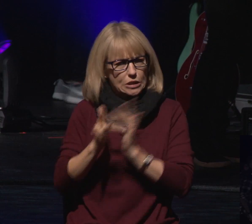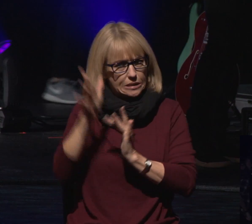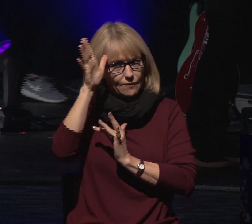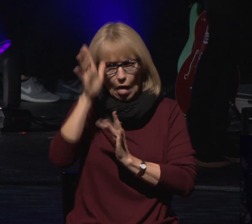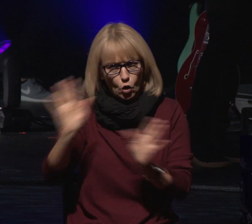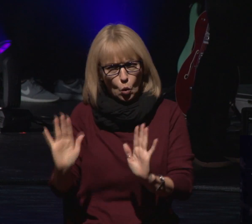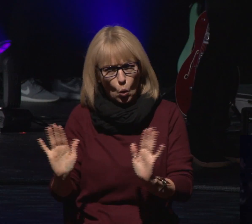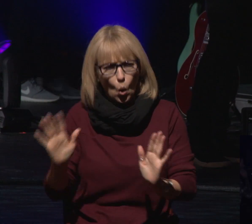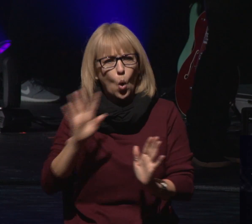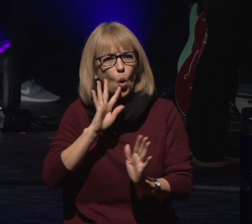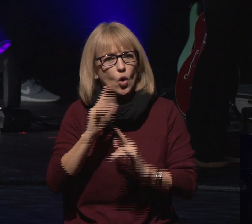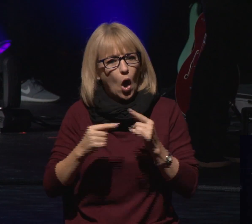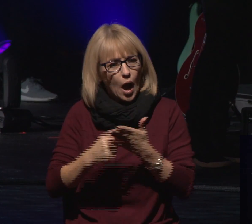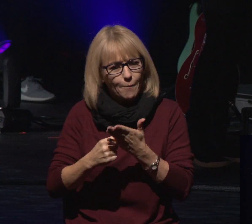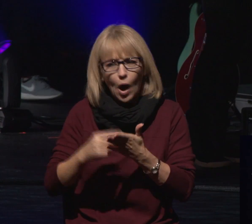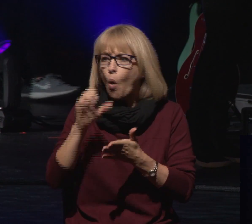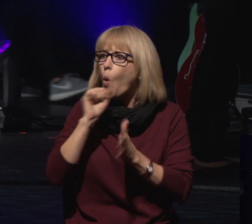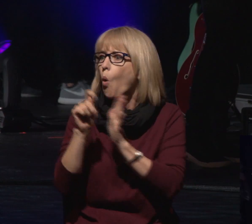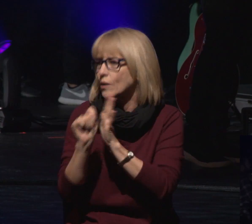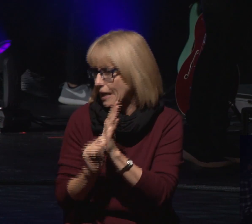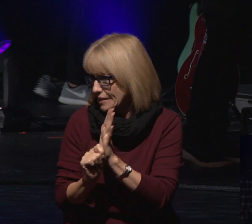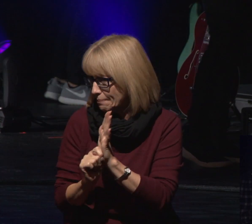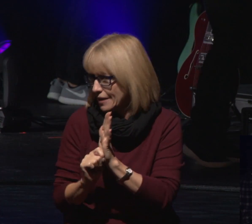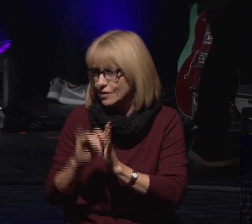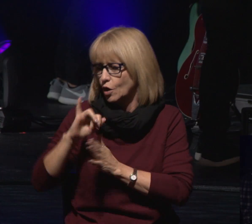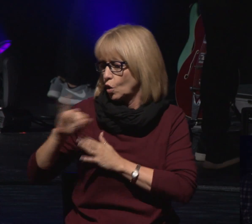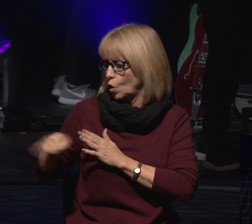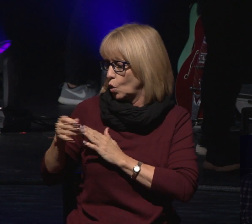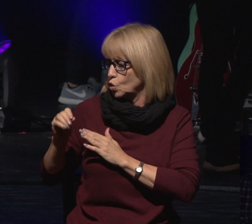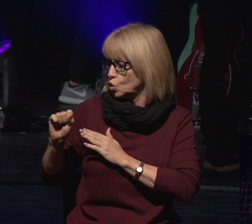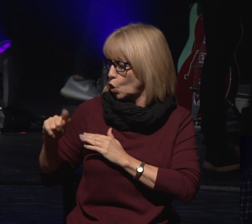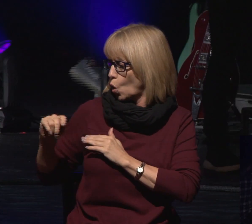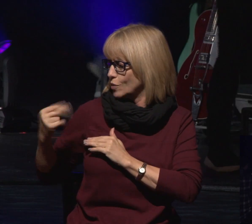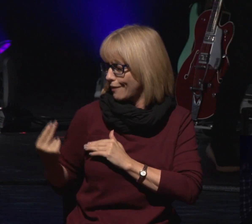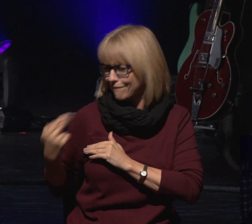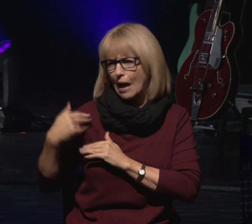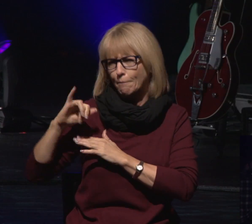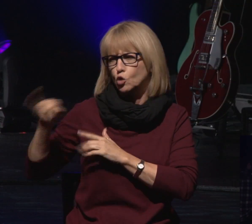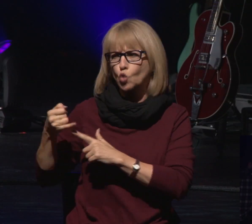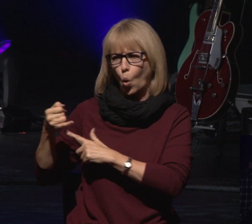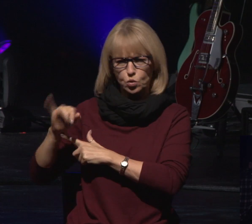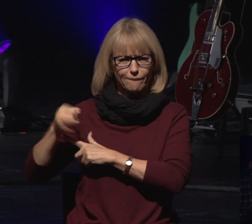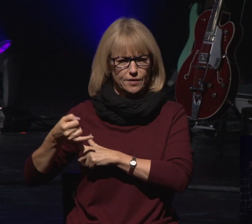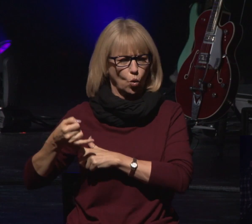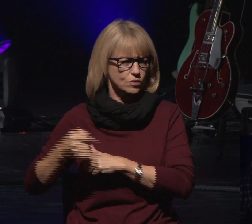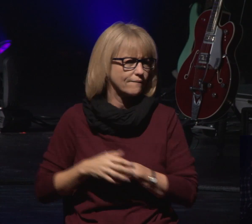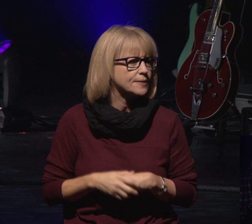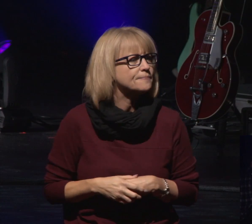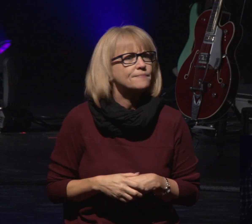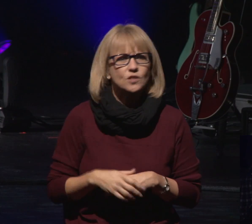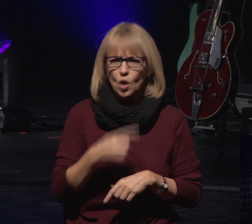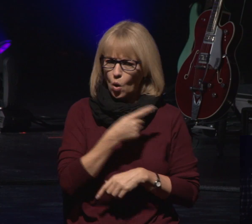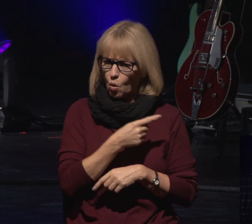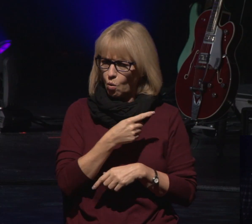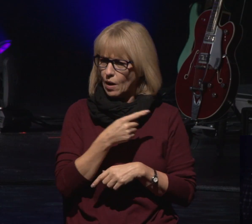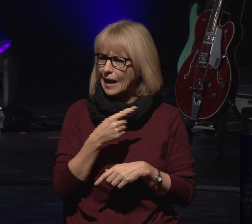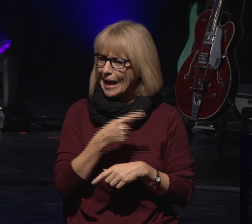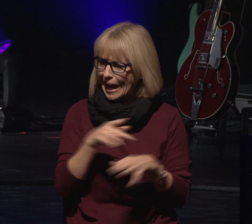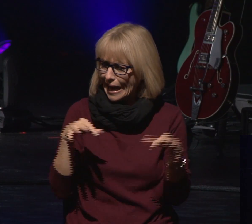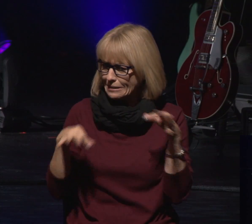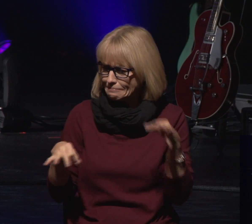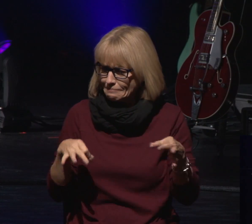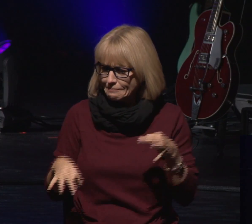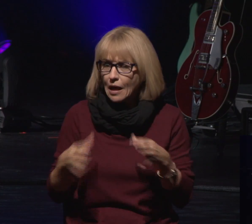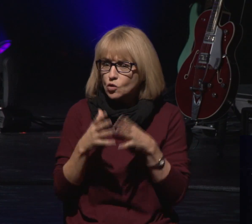we've been walking through his life. And Nick gave you this summary. He's been through so much, but yet one key word is he